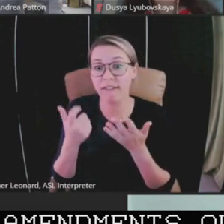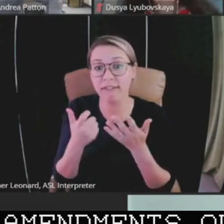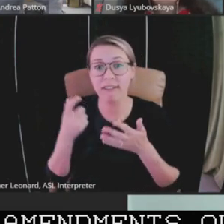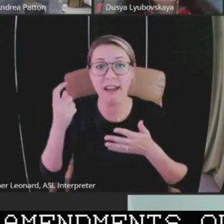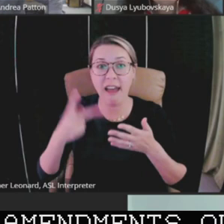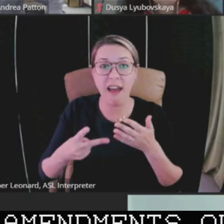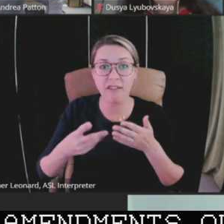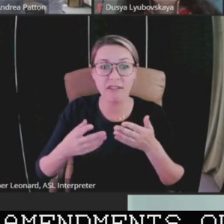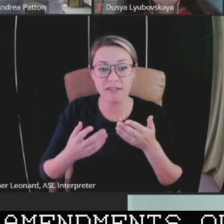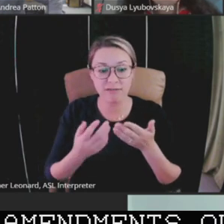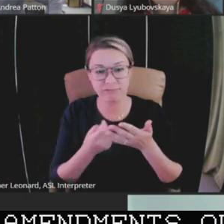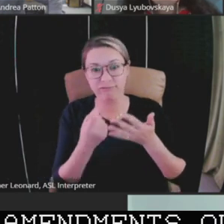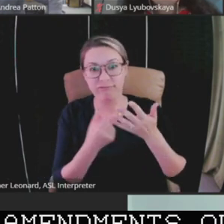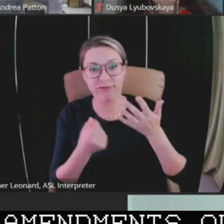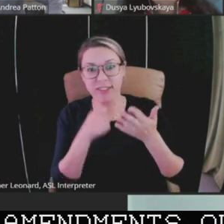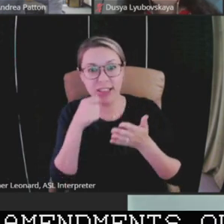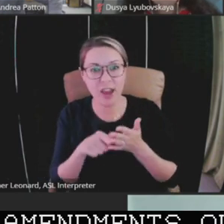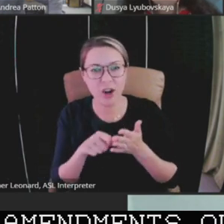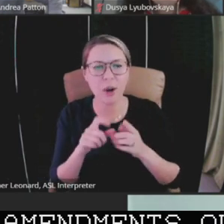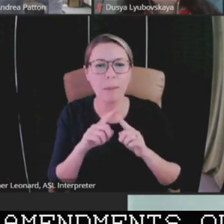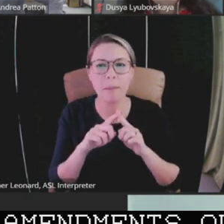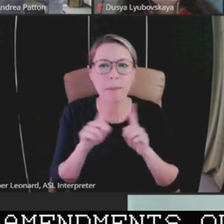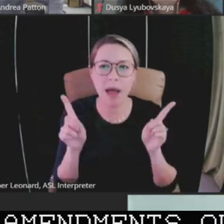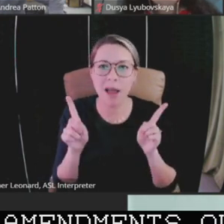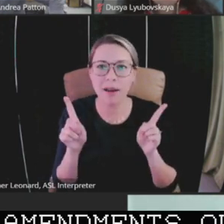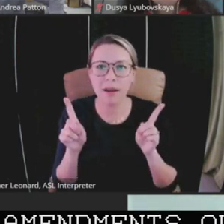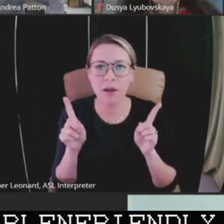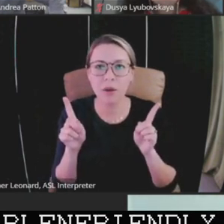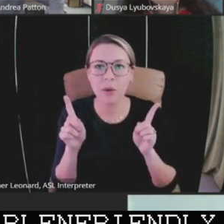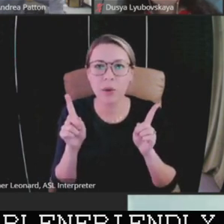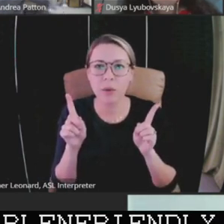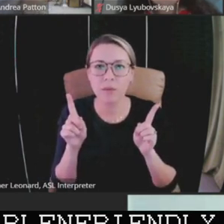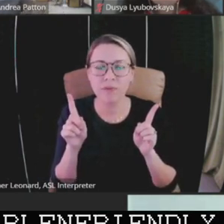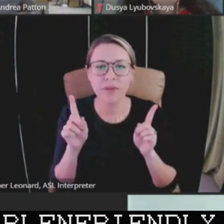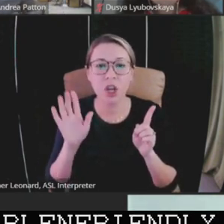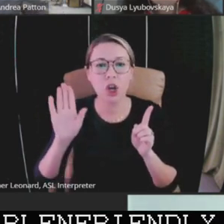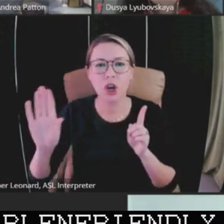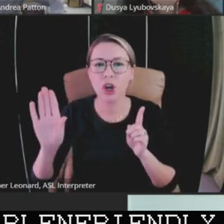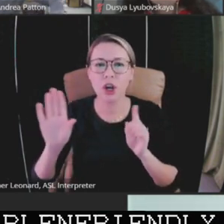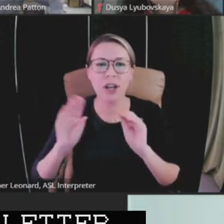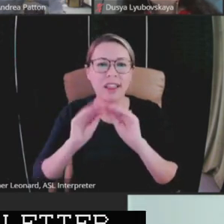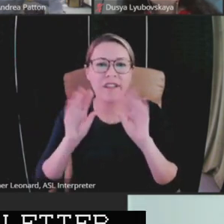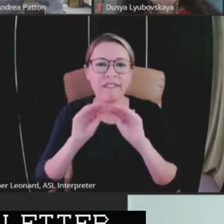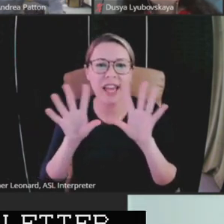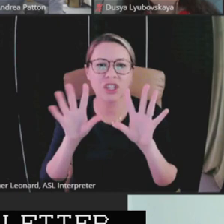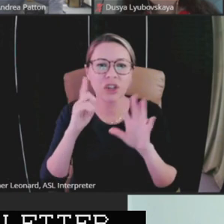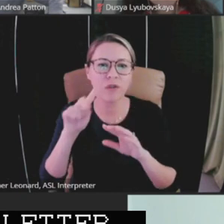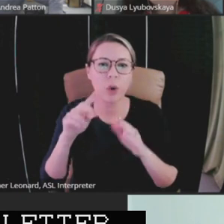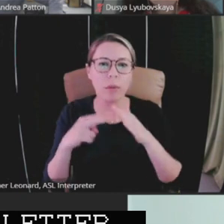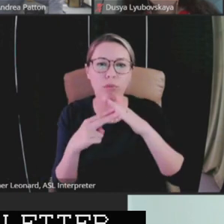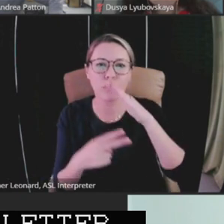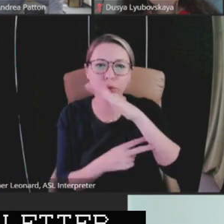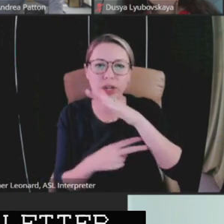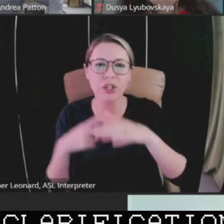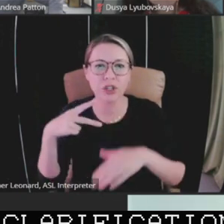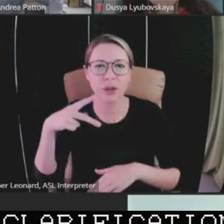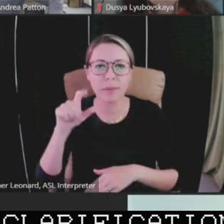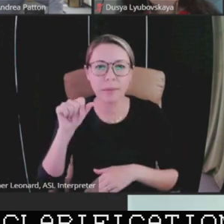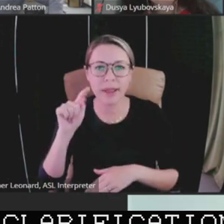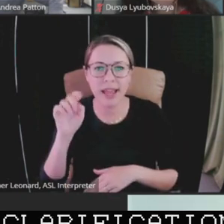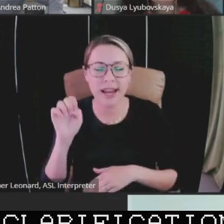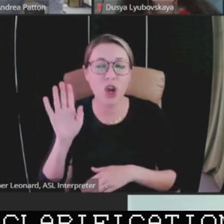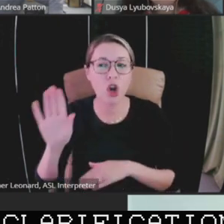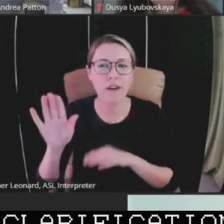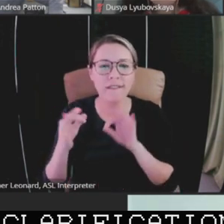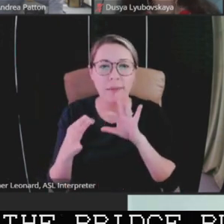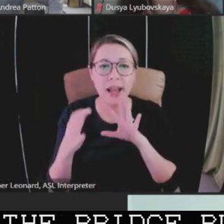but clarification of the purpose of the bridge plate or something like that, anything that is friendly to that purpose will